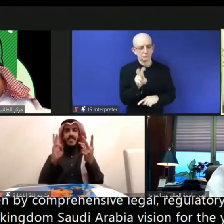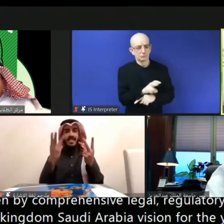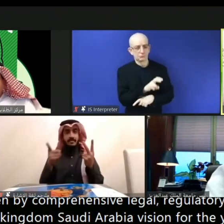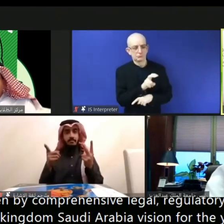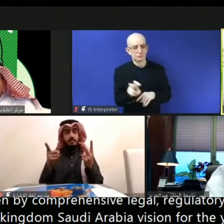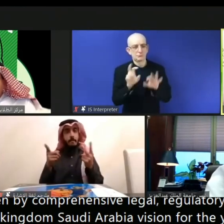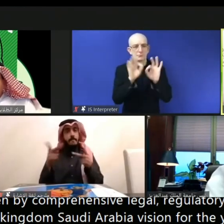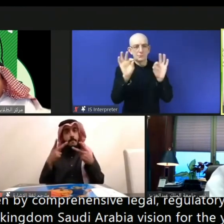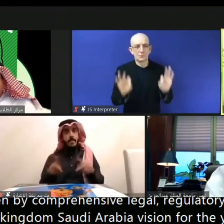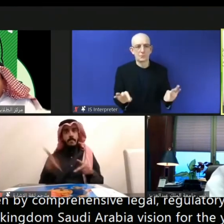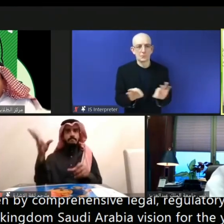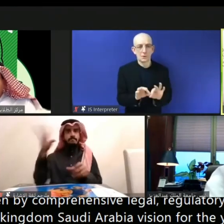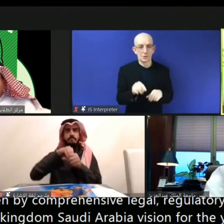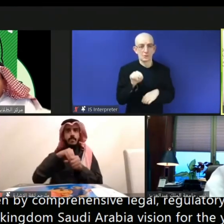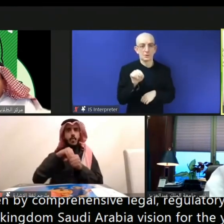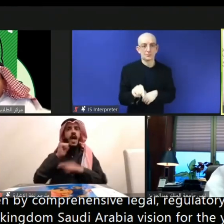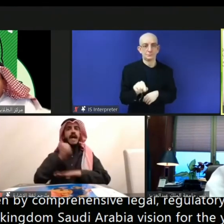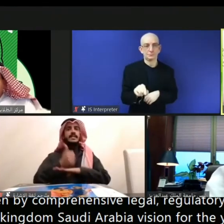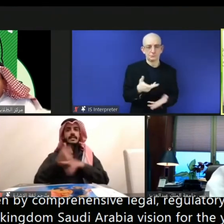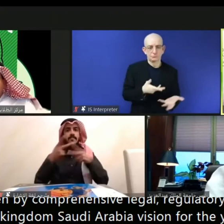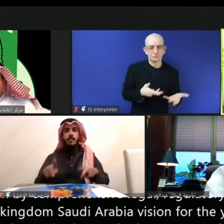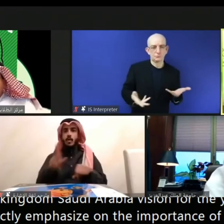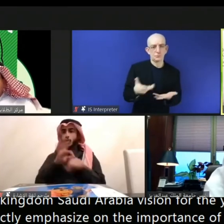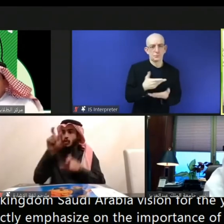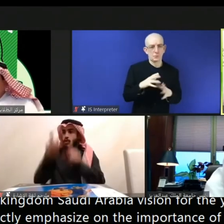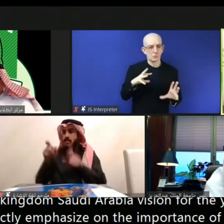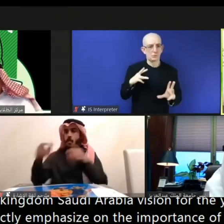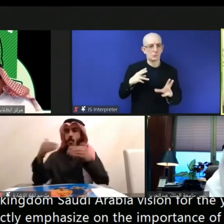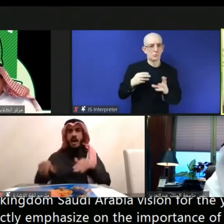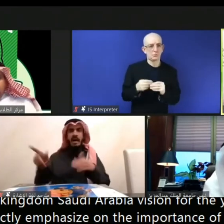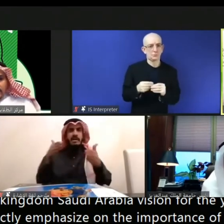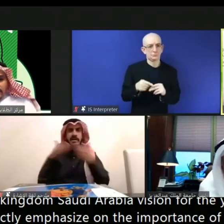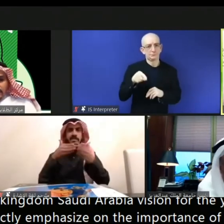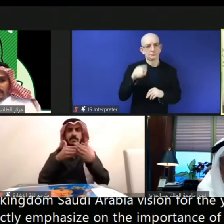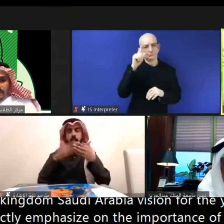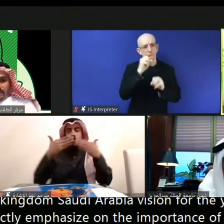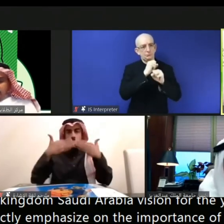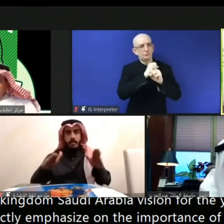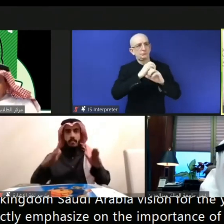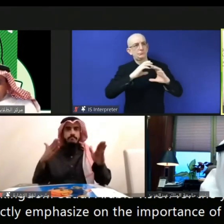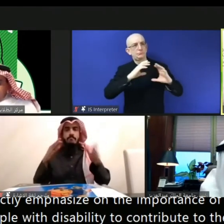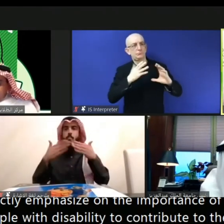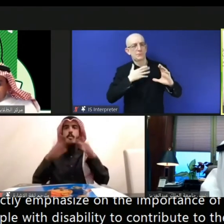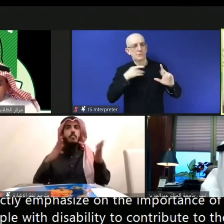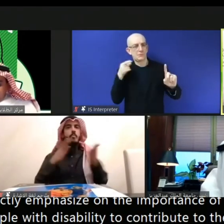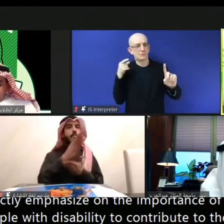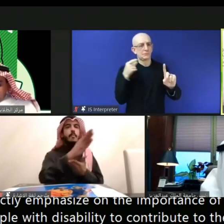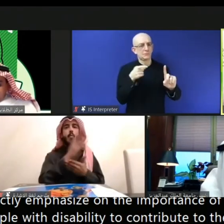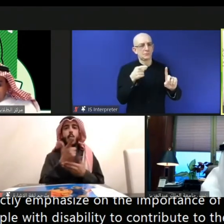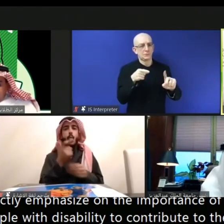emphasized on the importance of the enabling people with disability to contribute to the community and take part in the